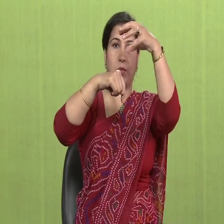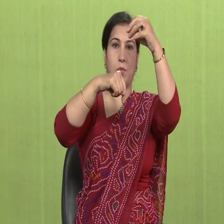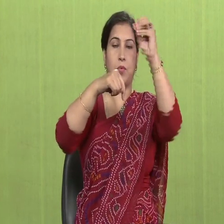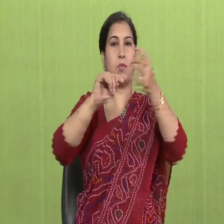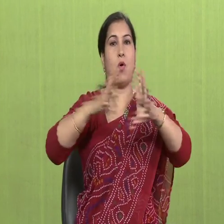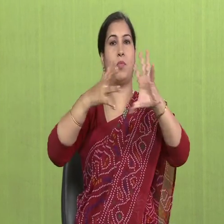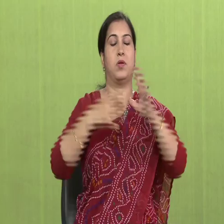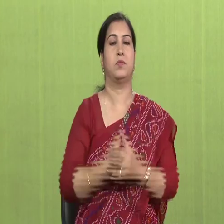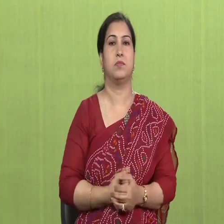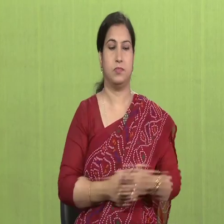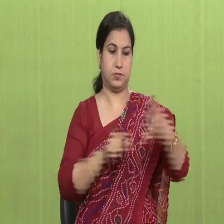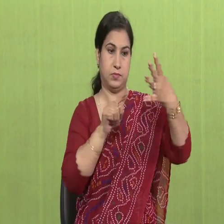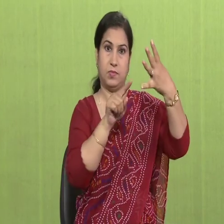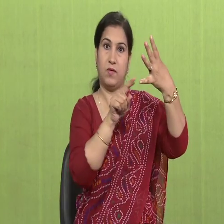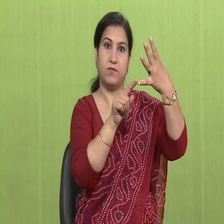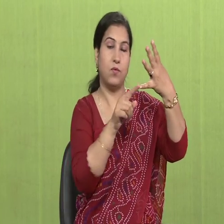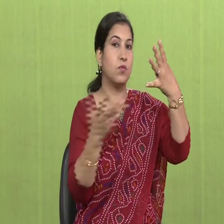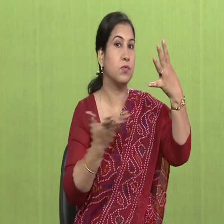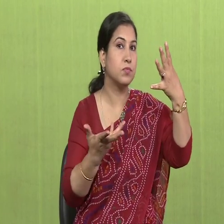The fourth point is